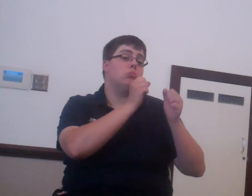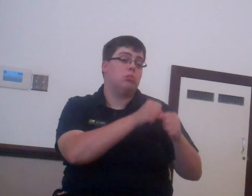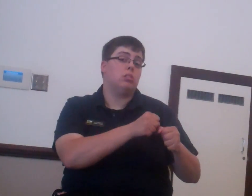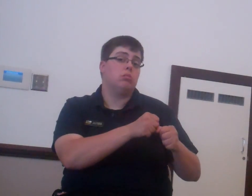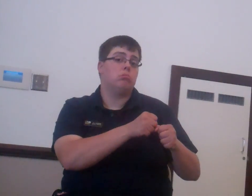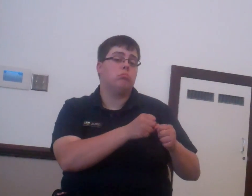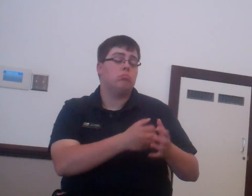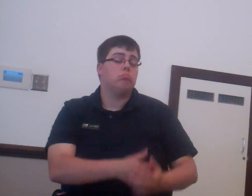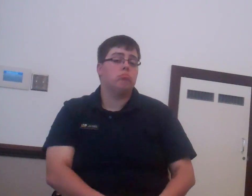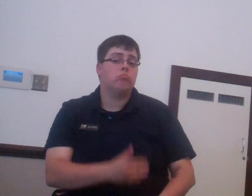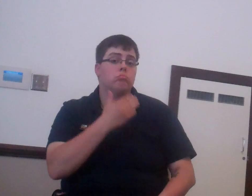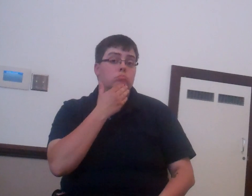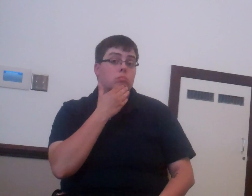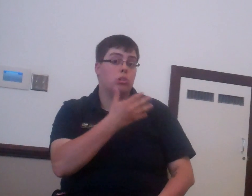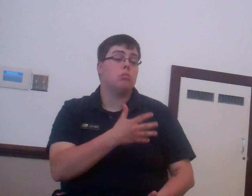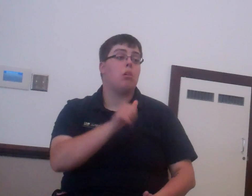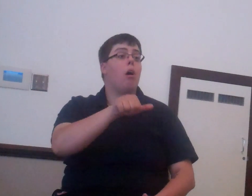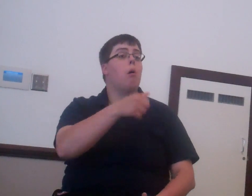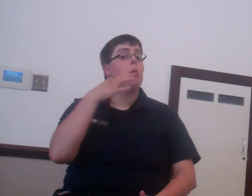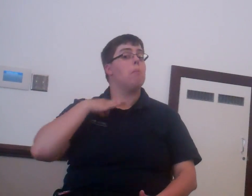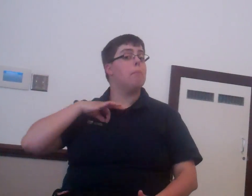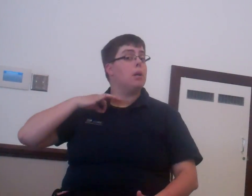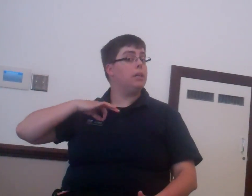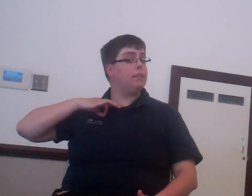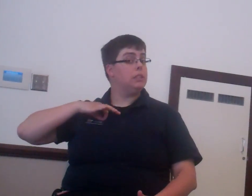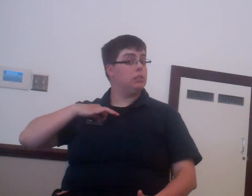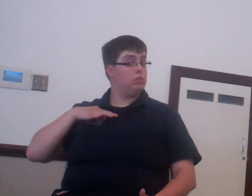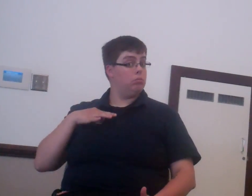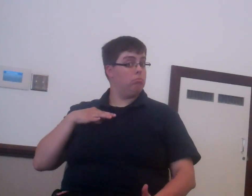Good. Other benefits of cliques that you can think of?